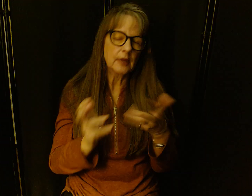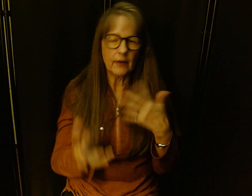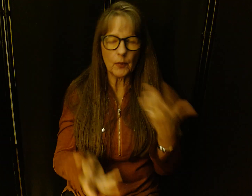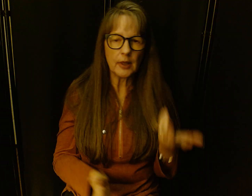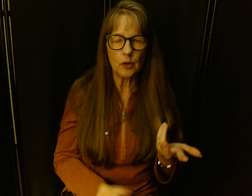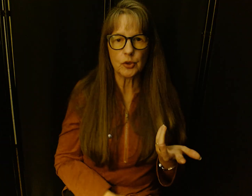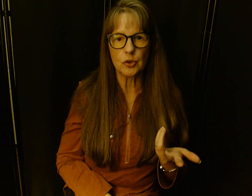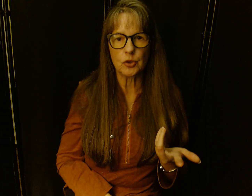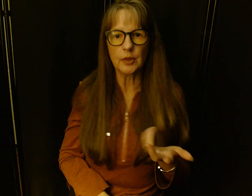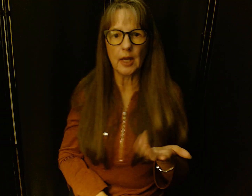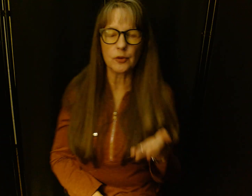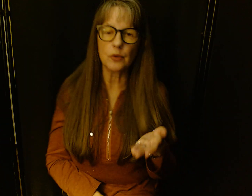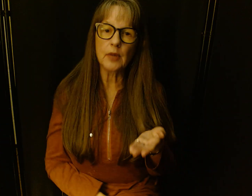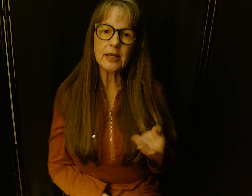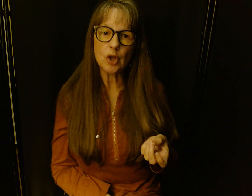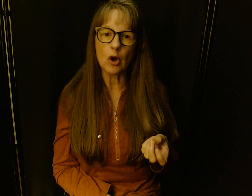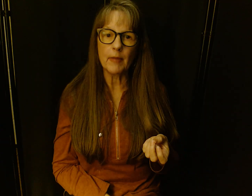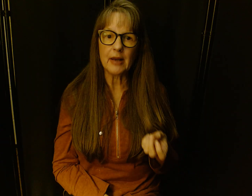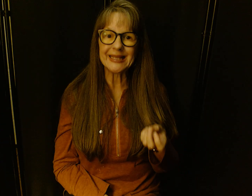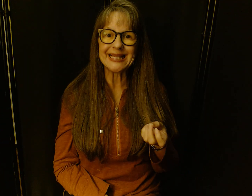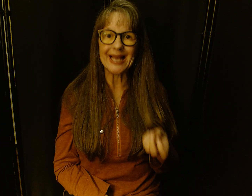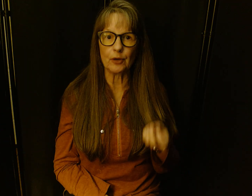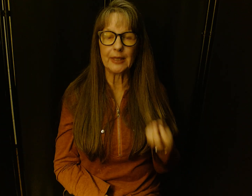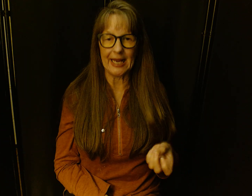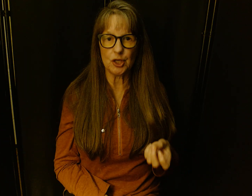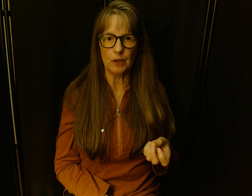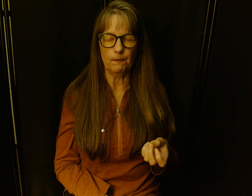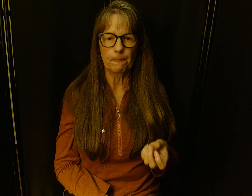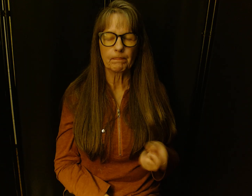everyone goes to school together. So let's talk about segregation.